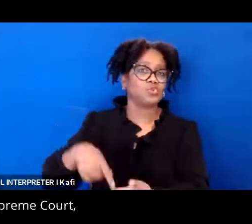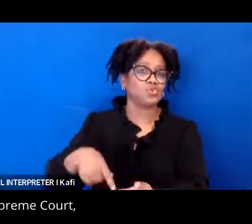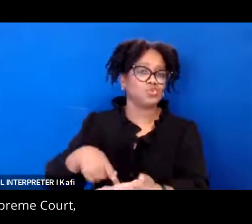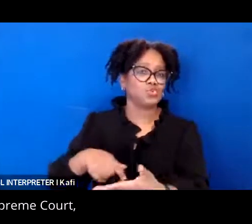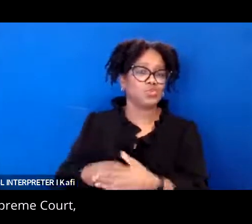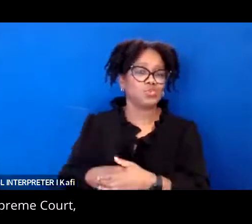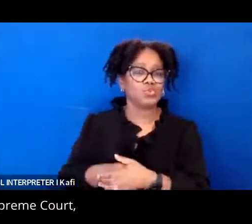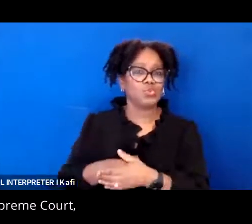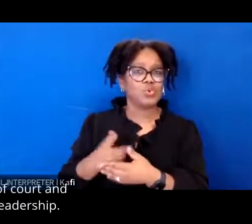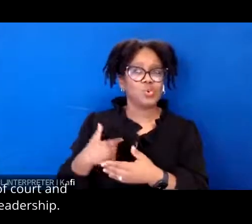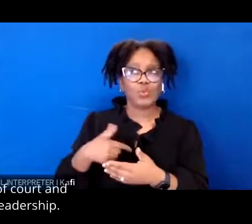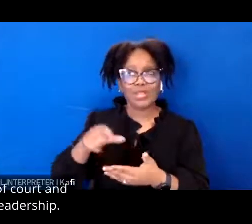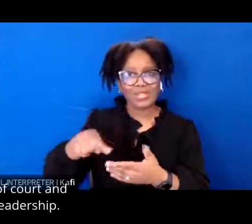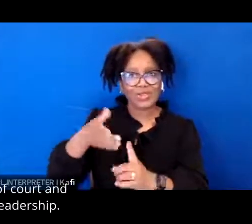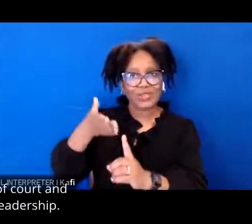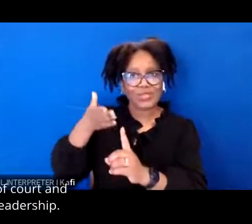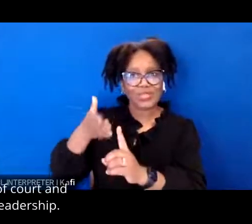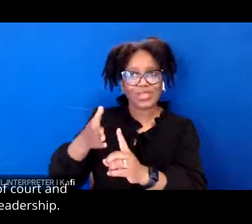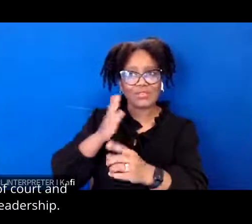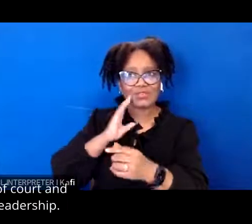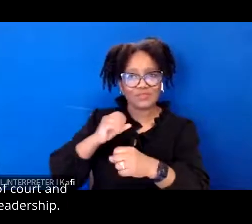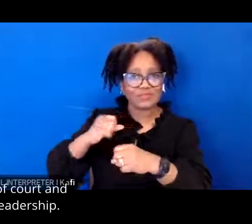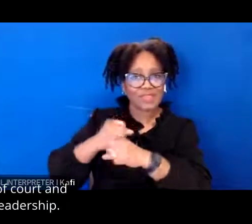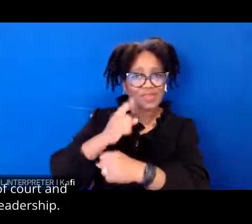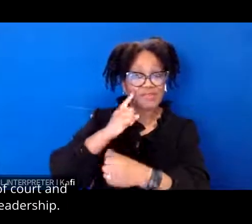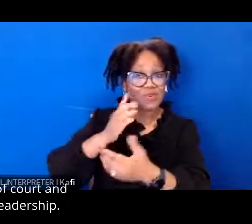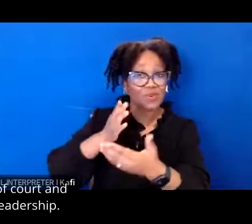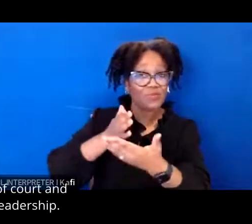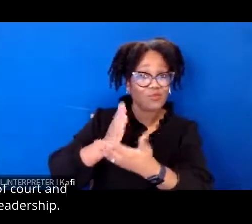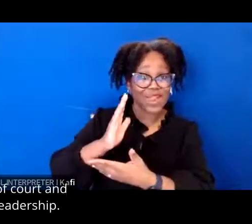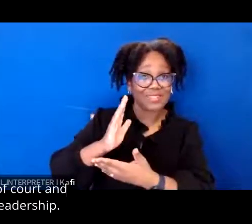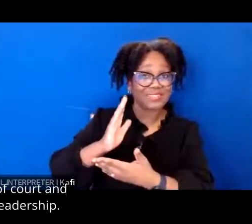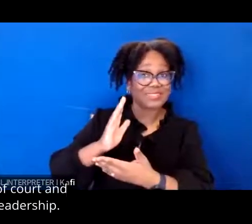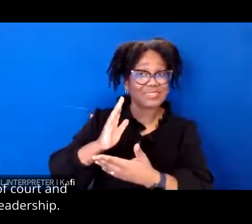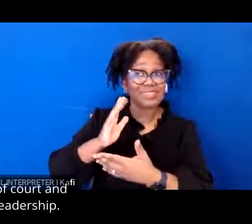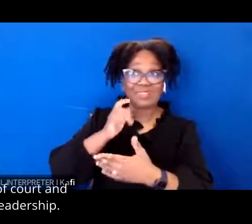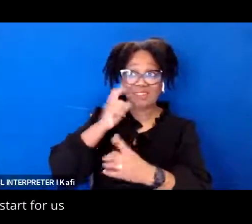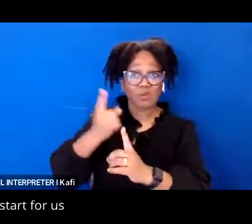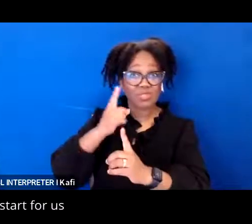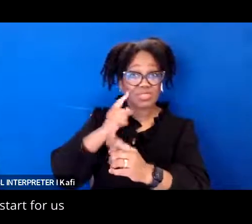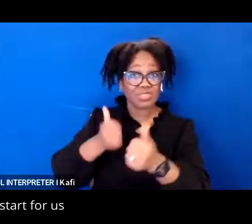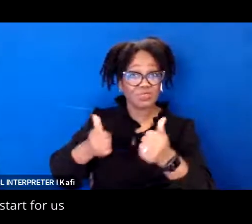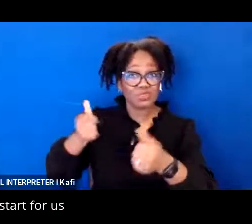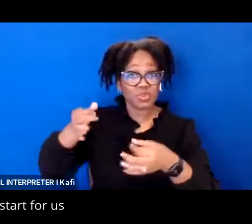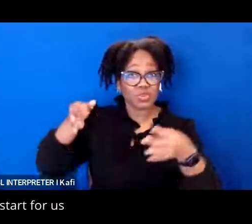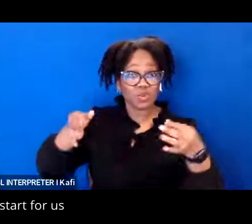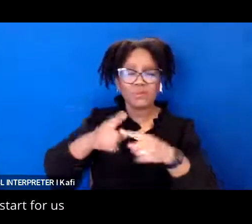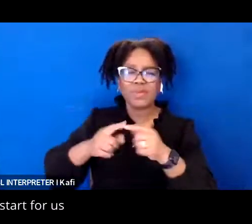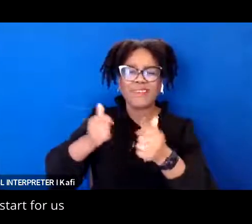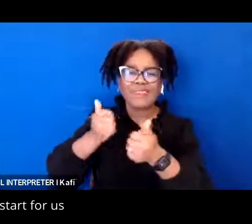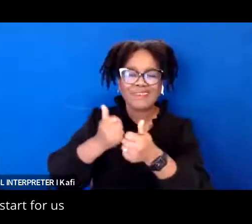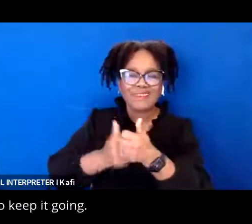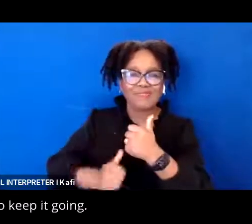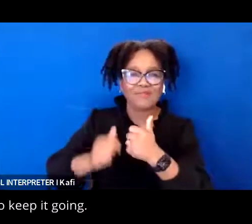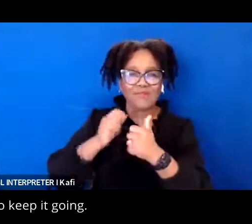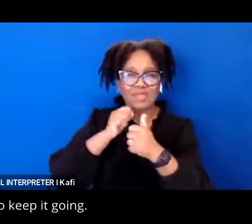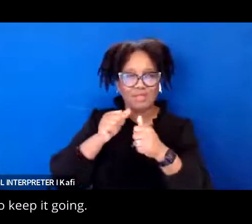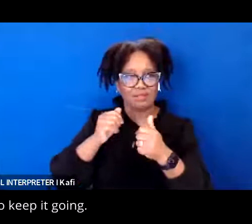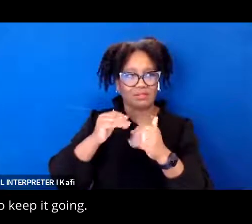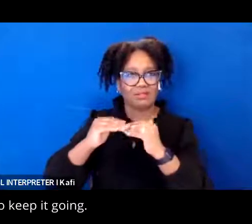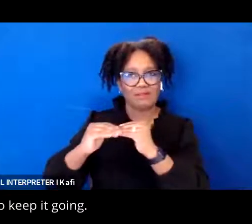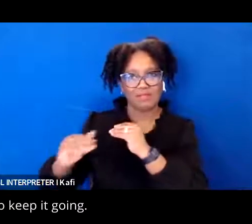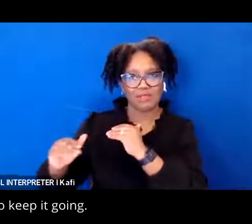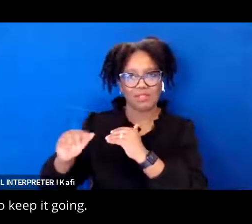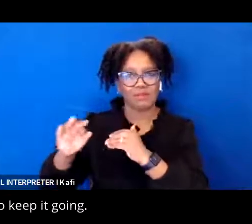just at the supreme court but every level of court and every level of leadership so this is just a start for us and